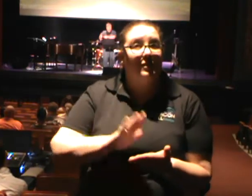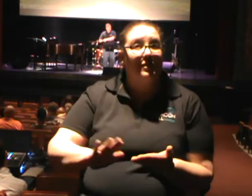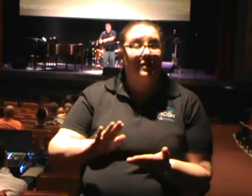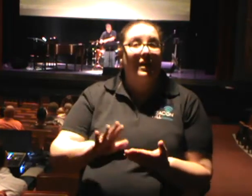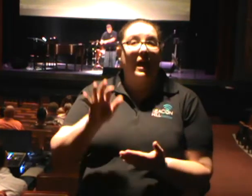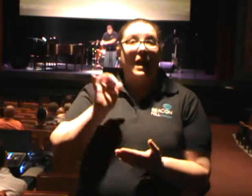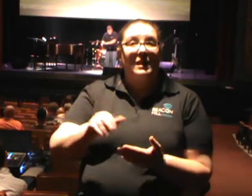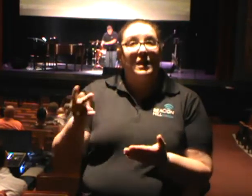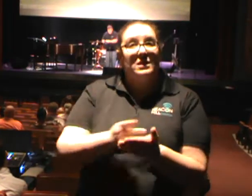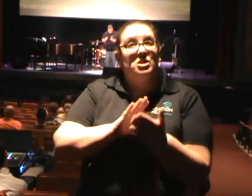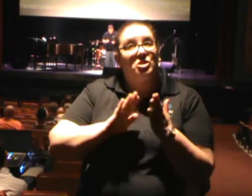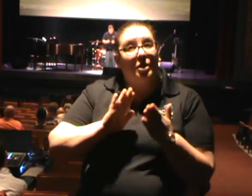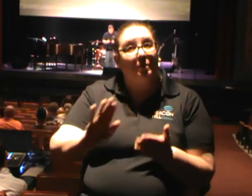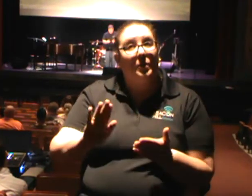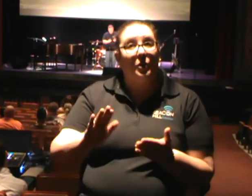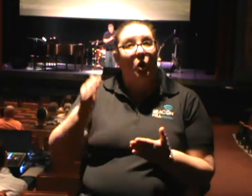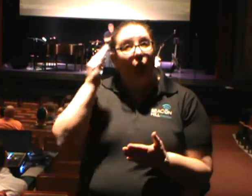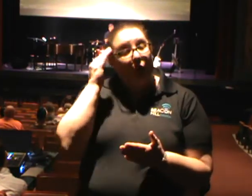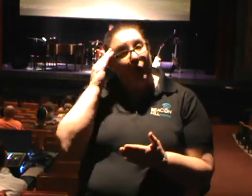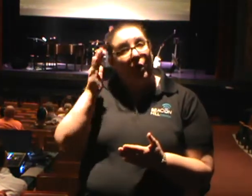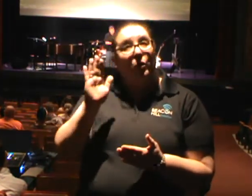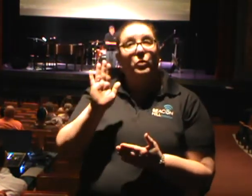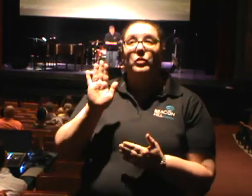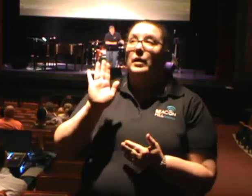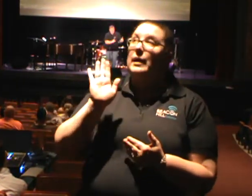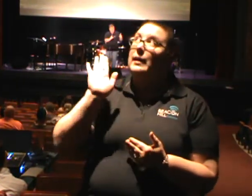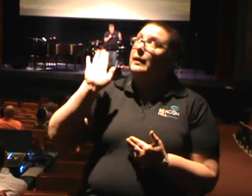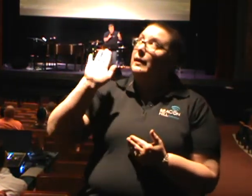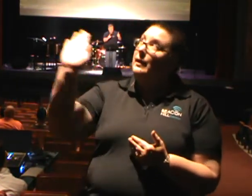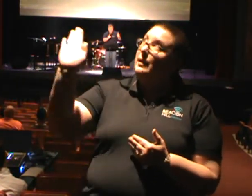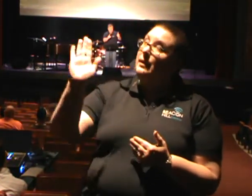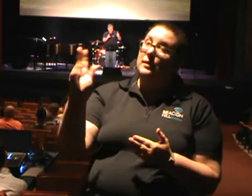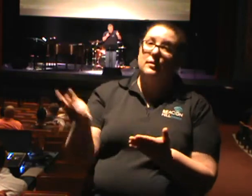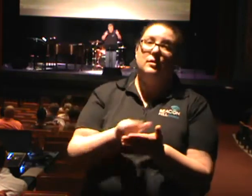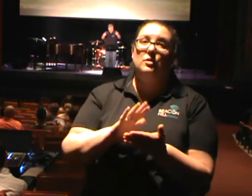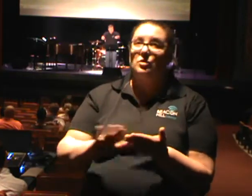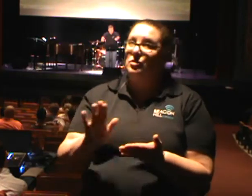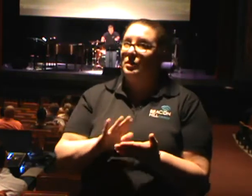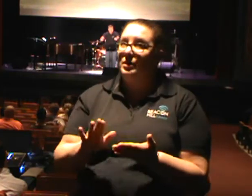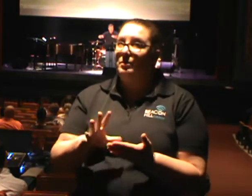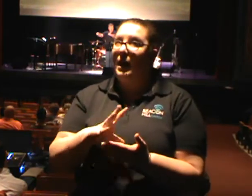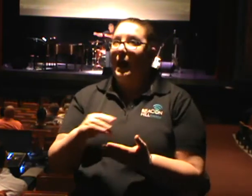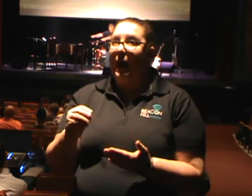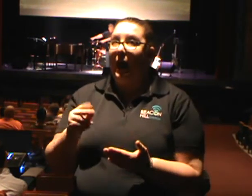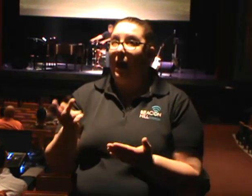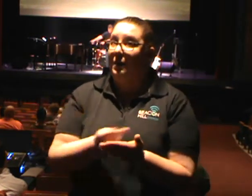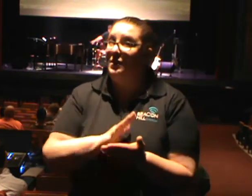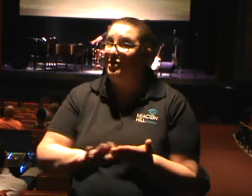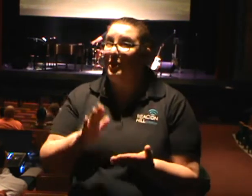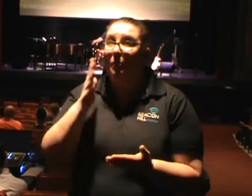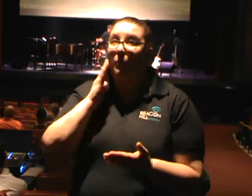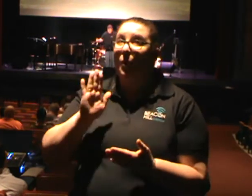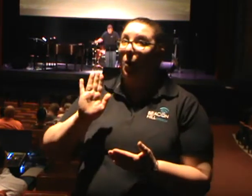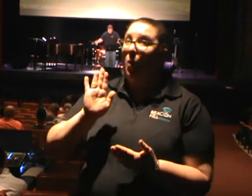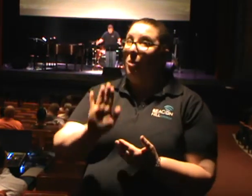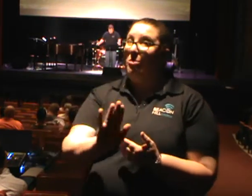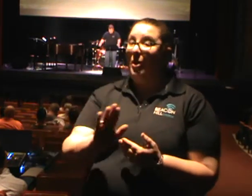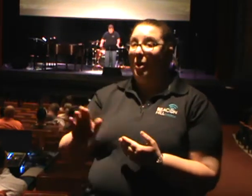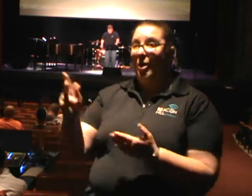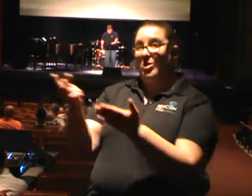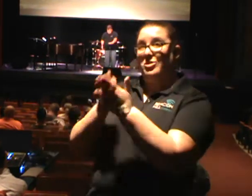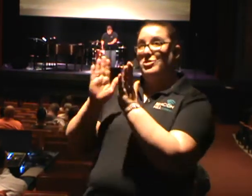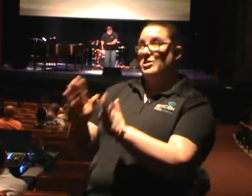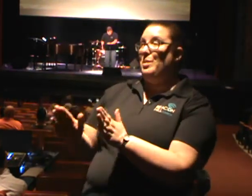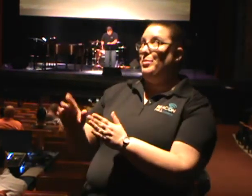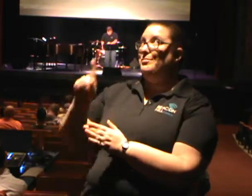the shepherd knows his sheep, and catch me, the sheep know their shepherd. Look with me